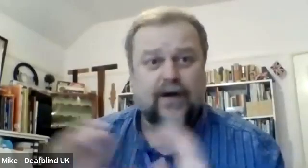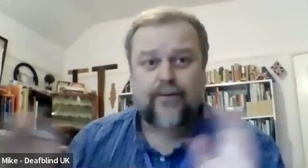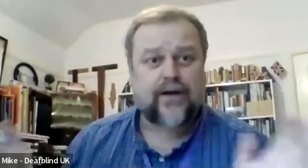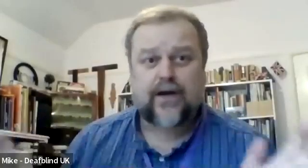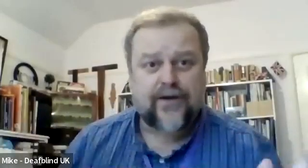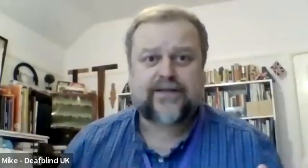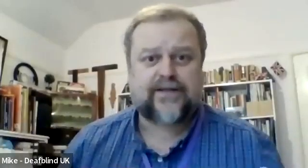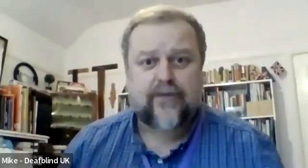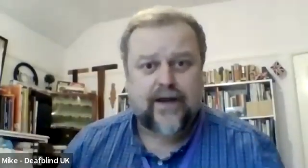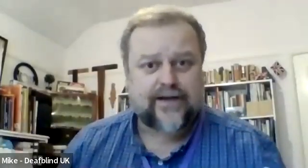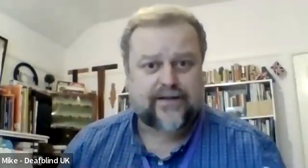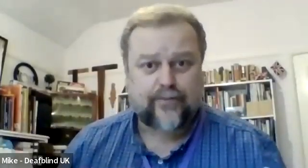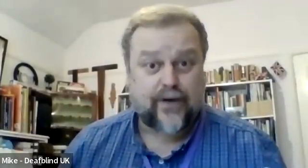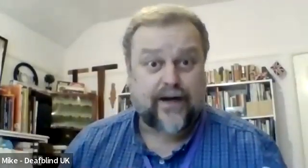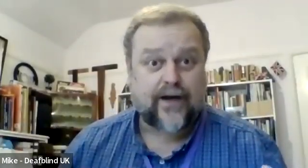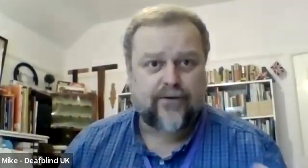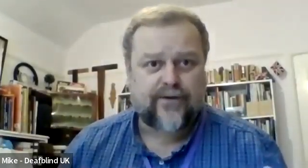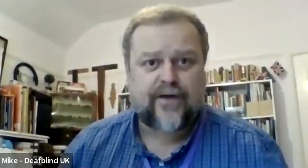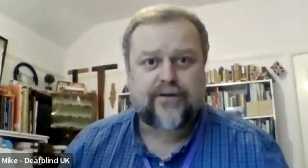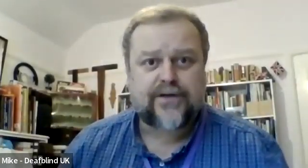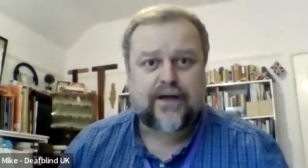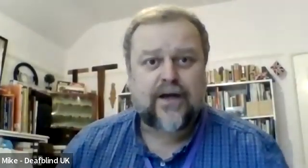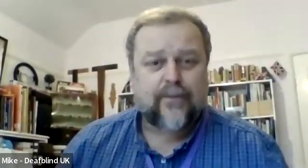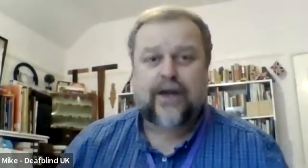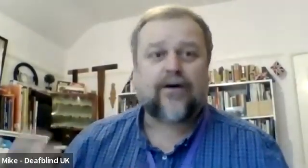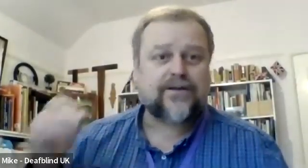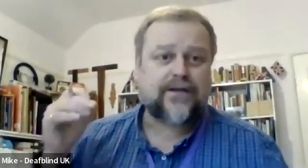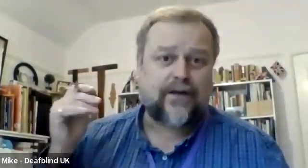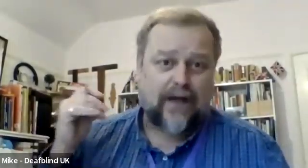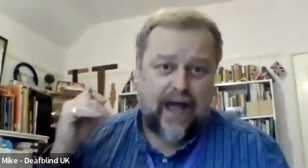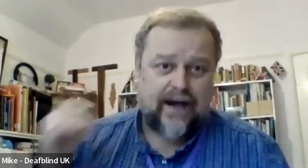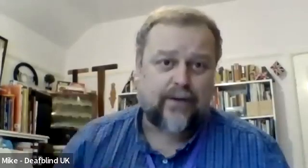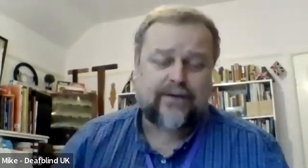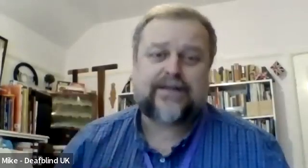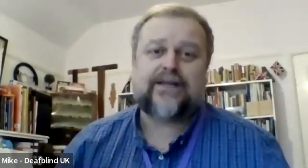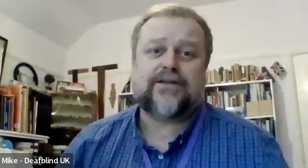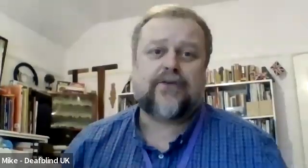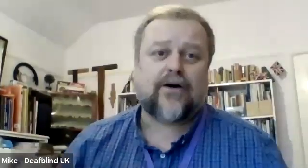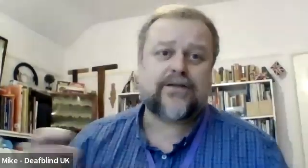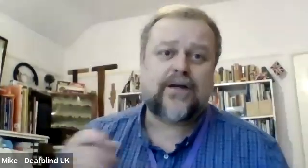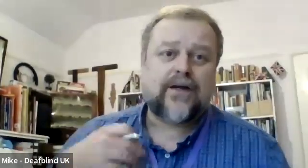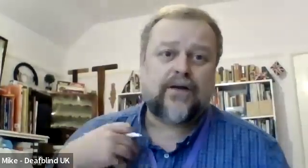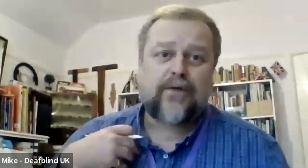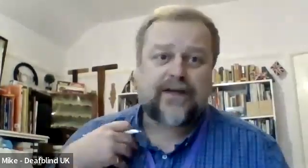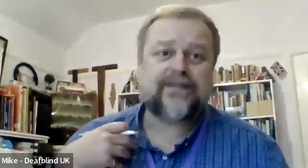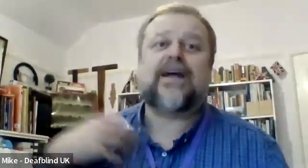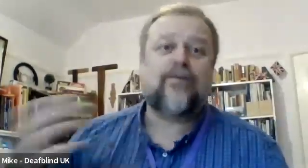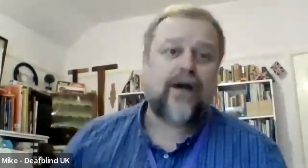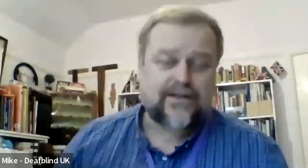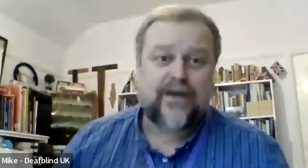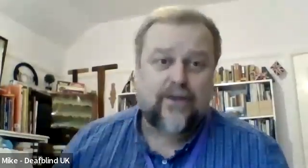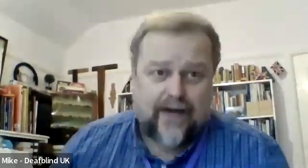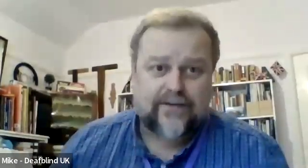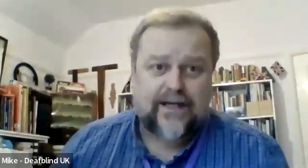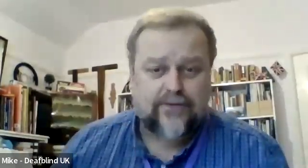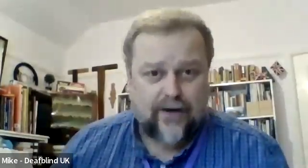should become unnecessary at some point in a golden future, because anybody with sensory loss thinks the same way